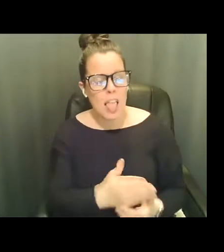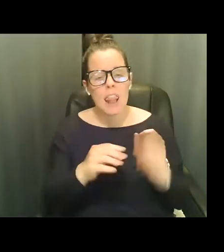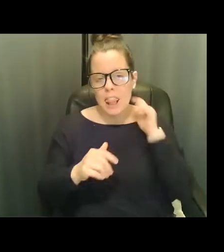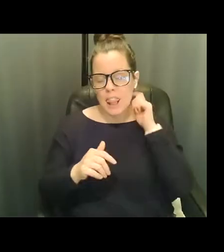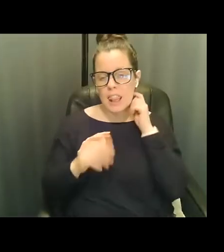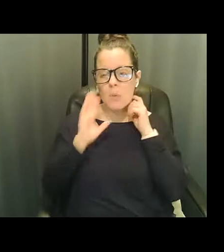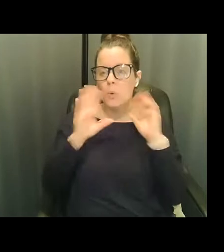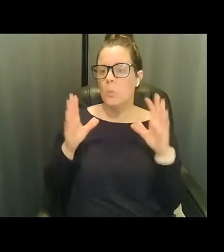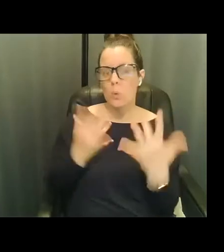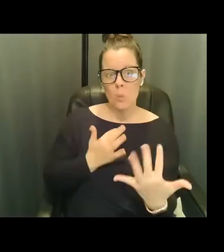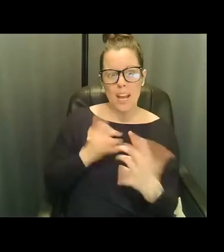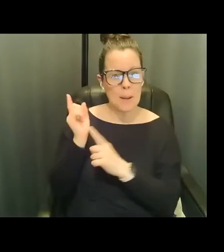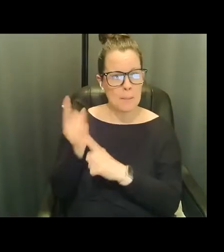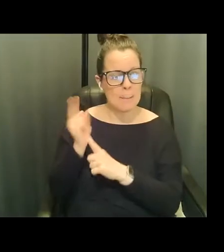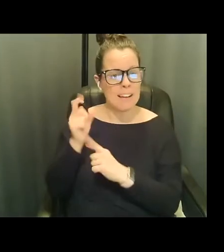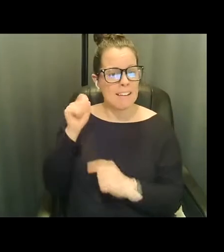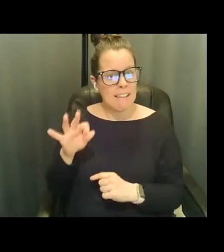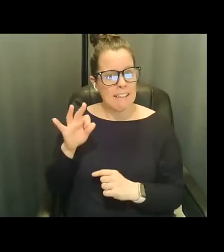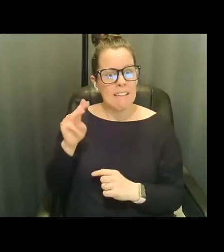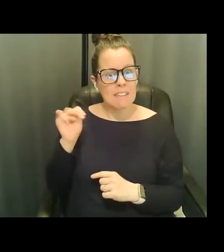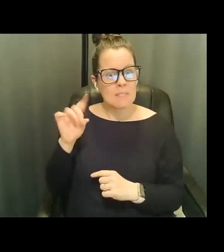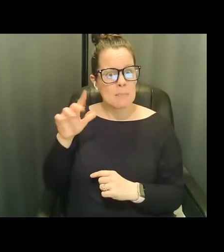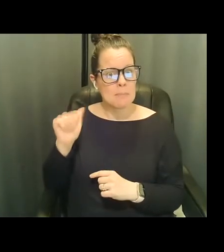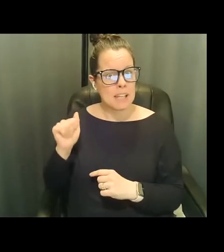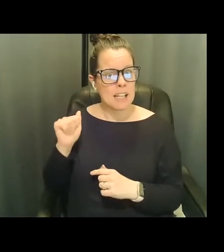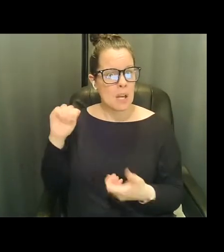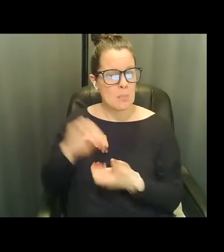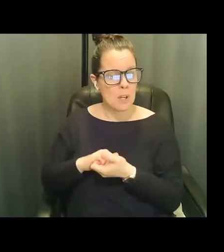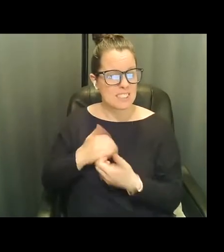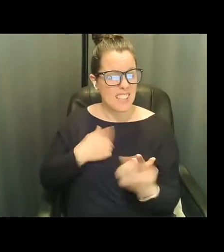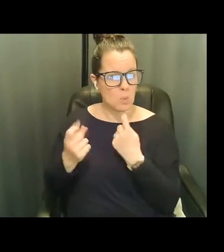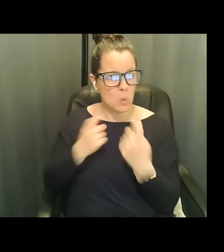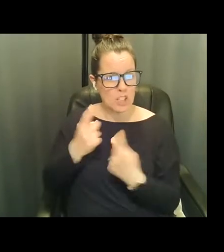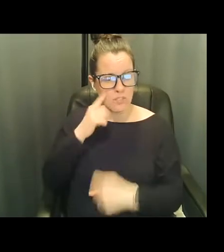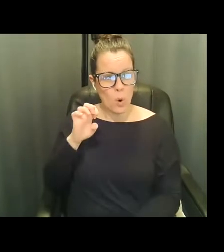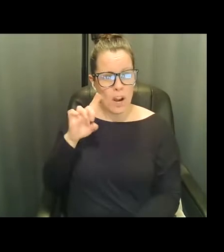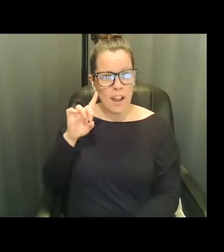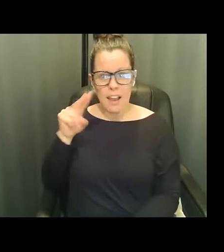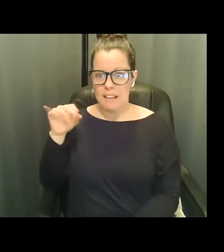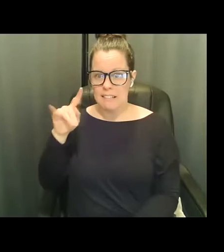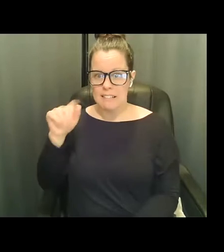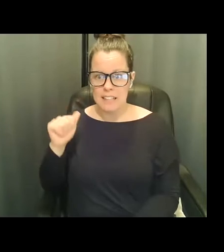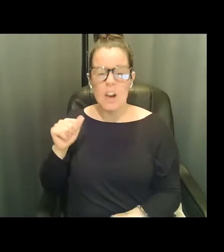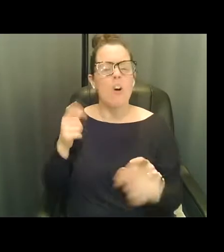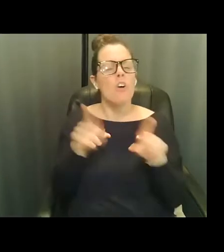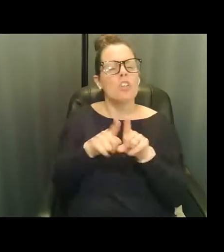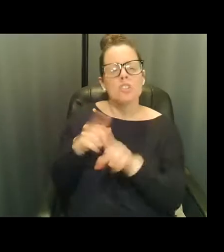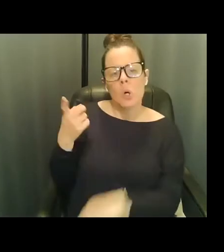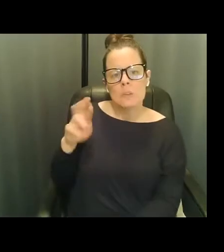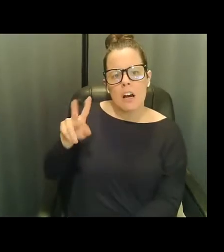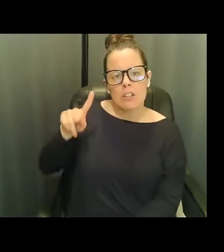minute if our media partners have any questions for Ed or Nita. Dr. Katz is also on the call, should there be any questions for him as